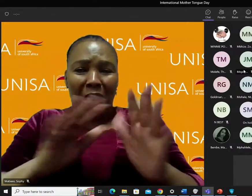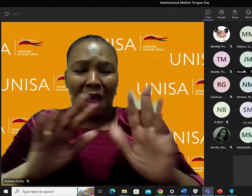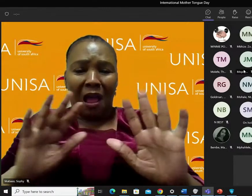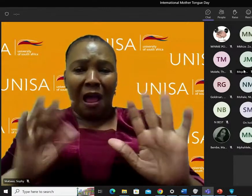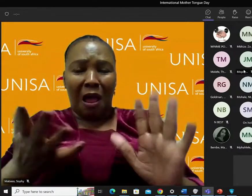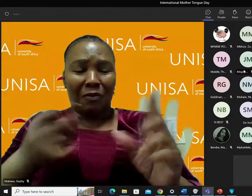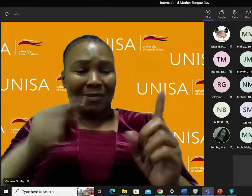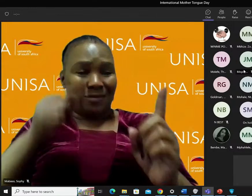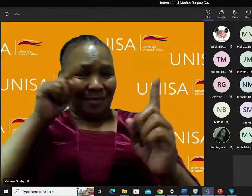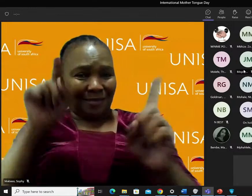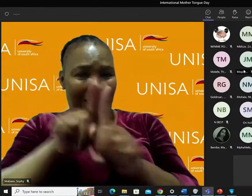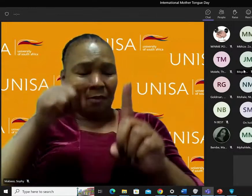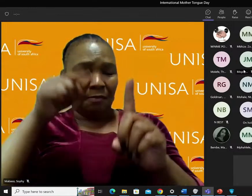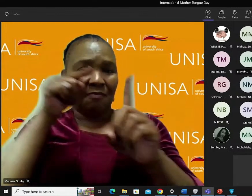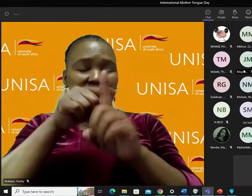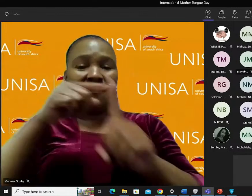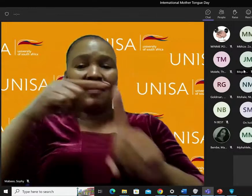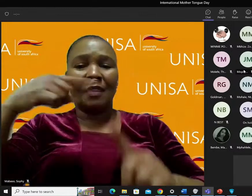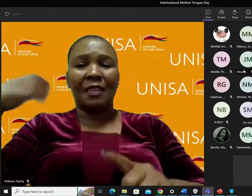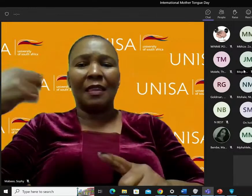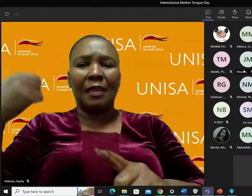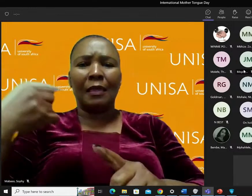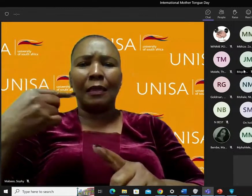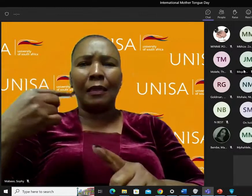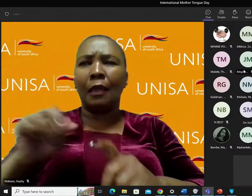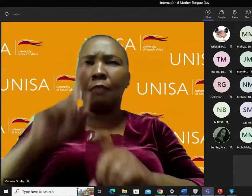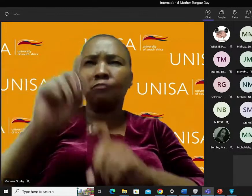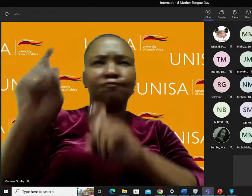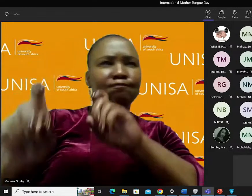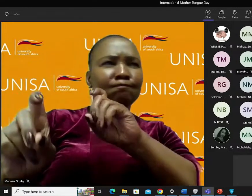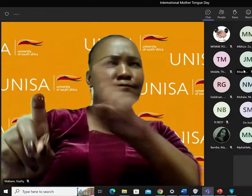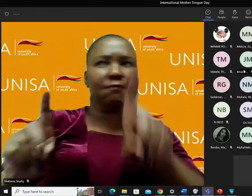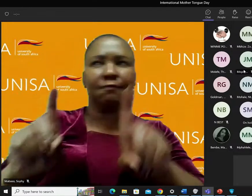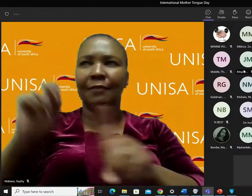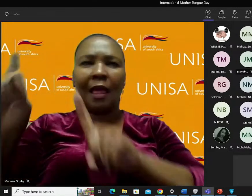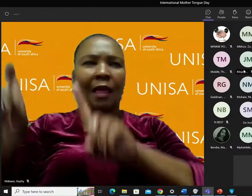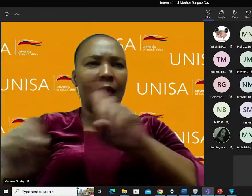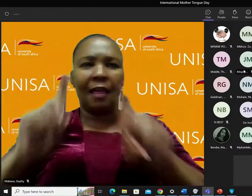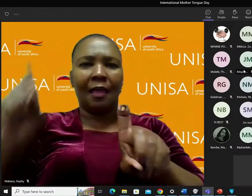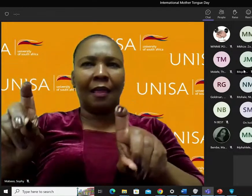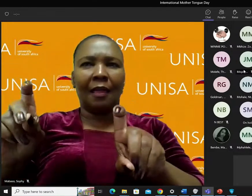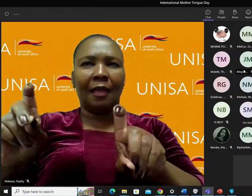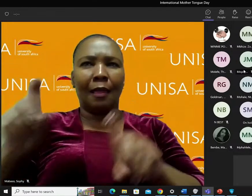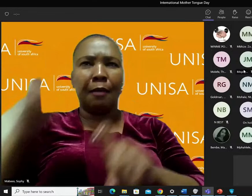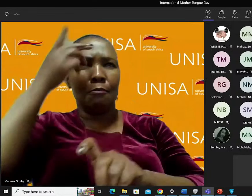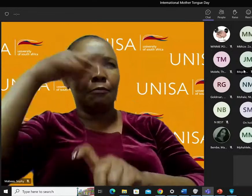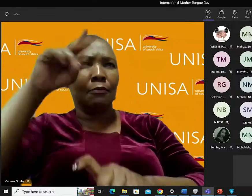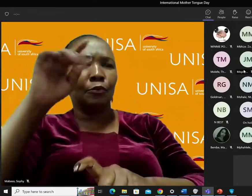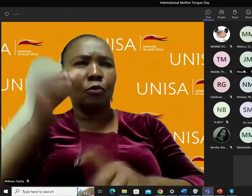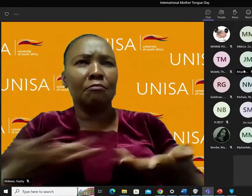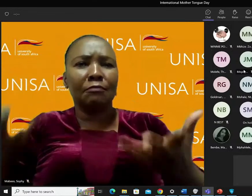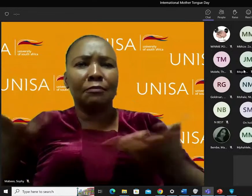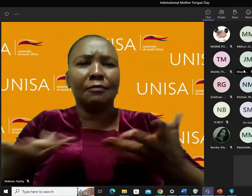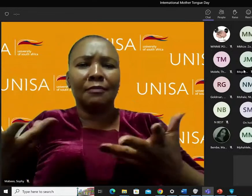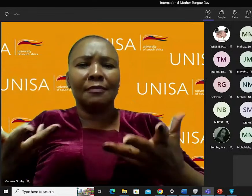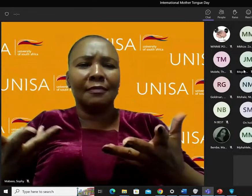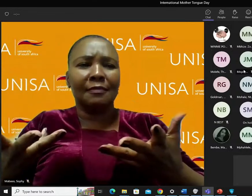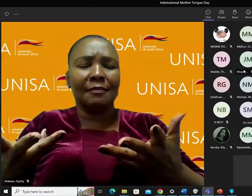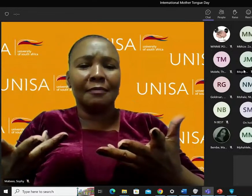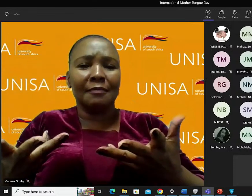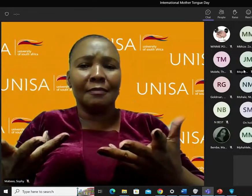lona. O tšama o botsiša batho. O re Pretoria ke kae? A ke re